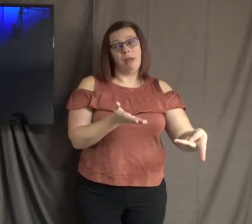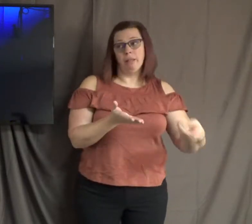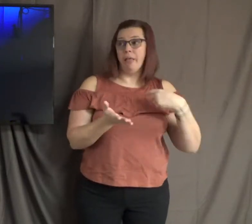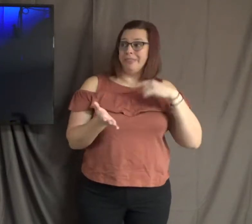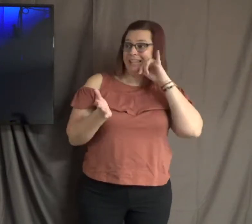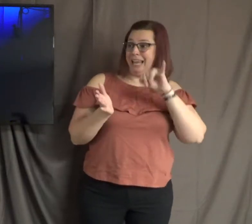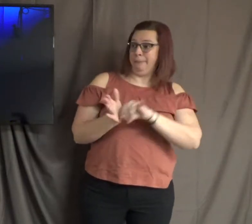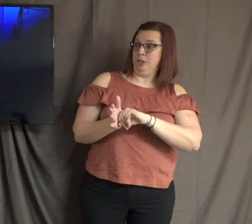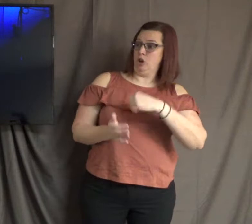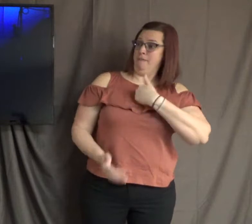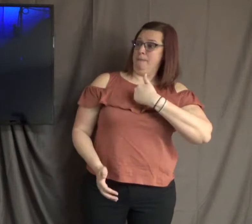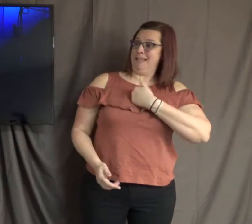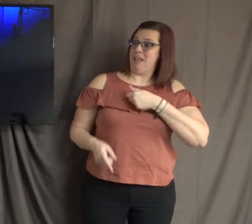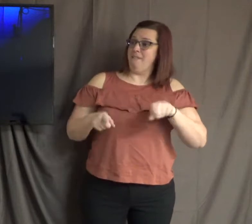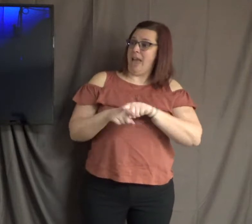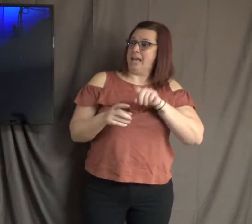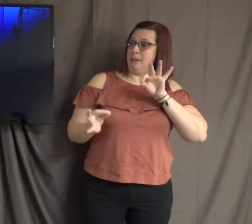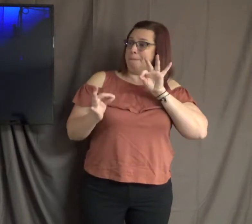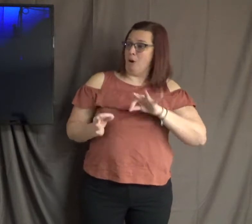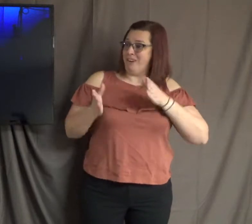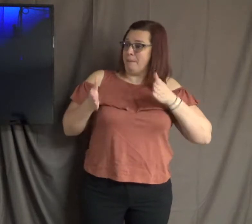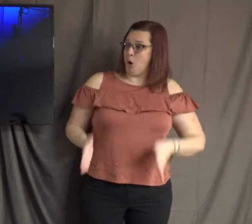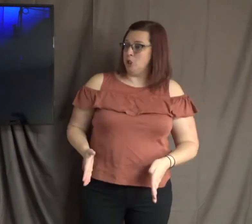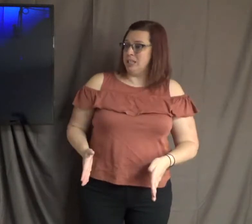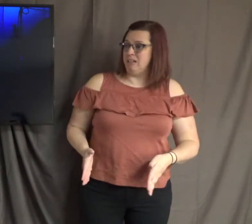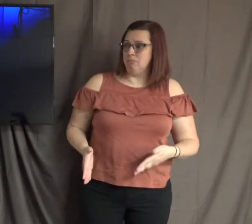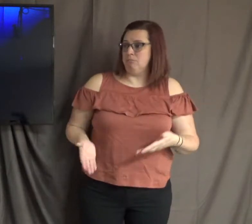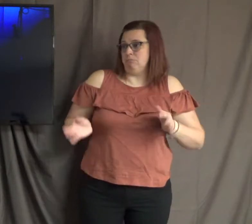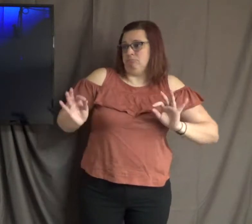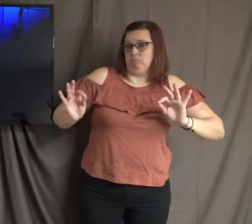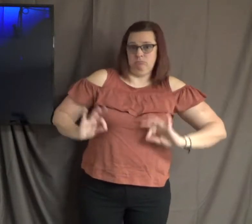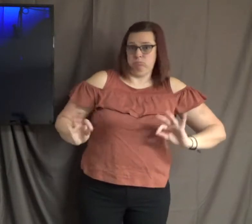person. Well, that's not much, right?